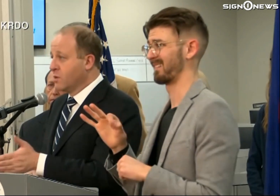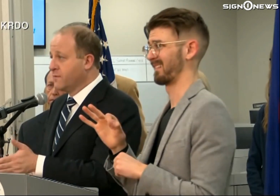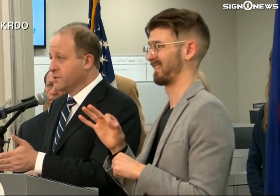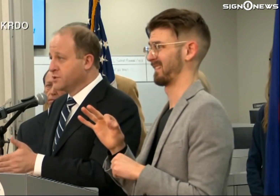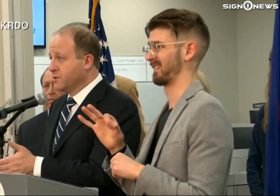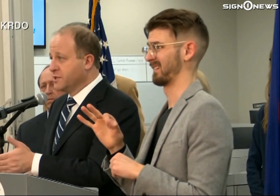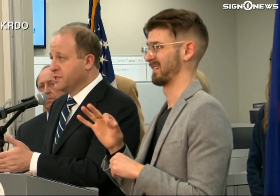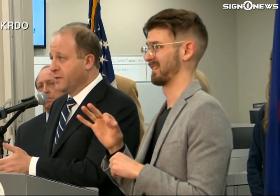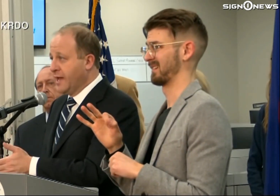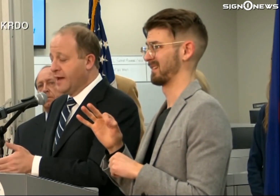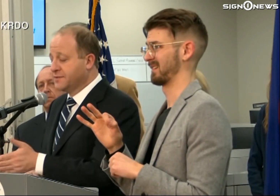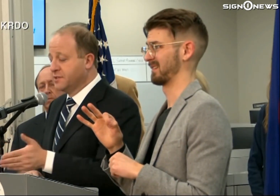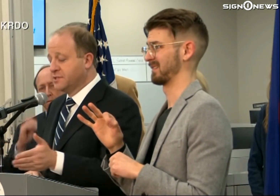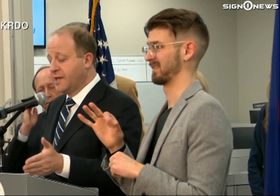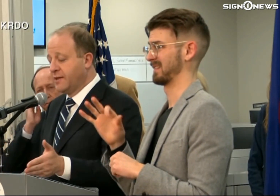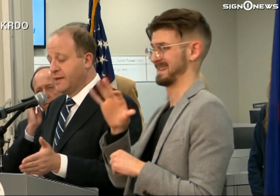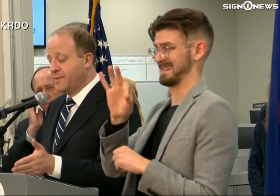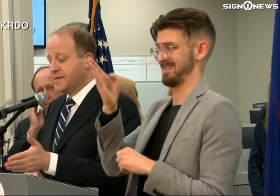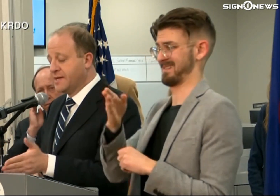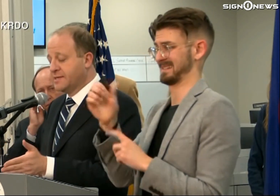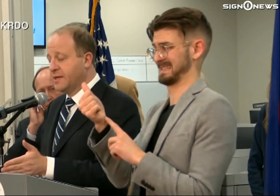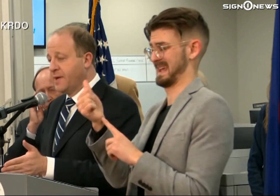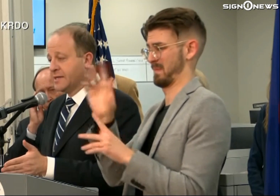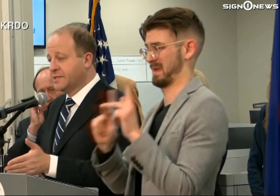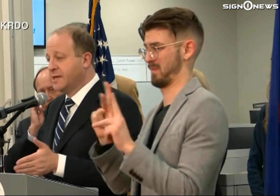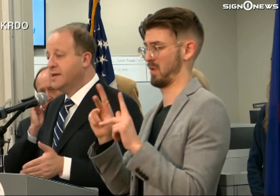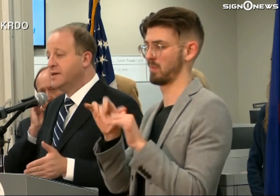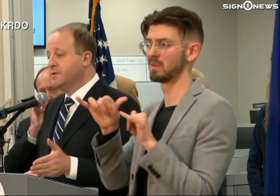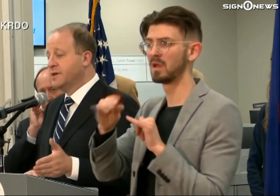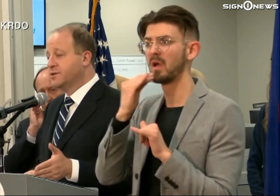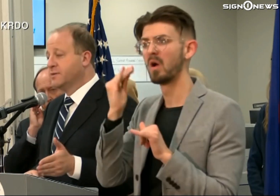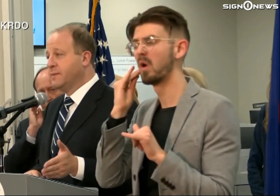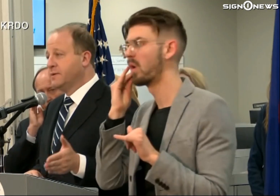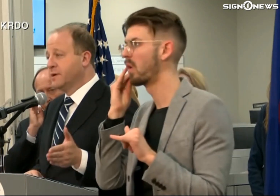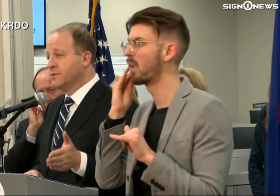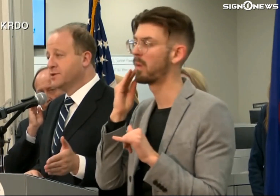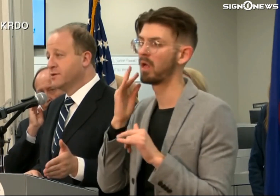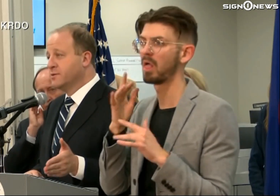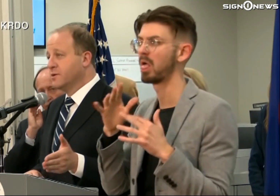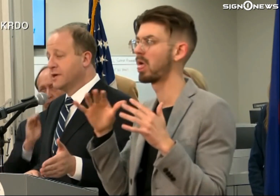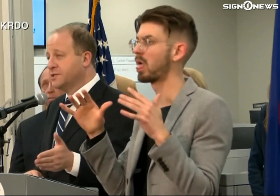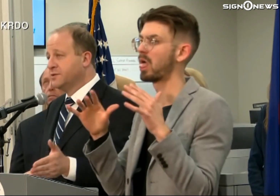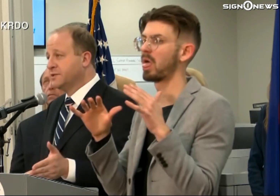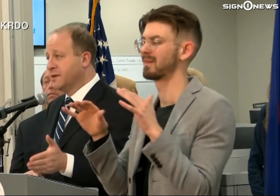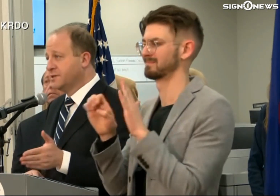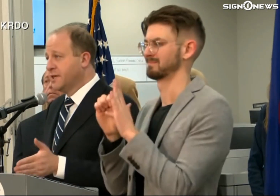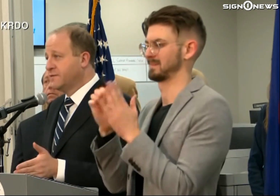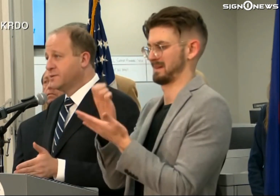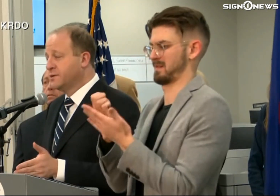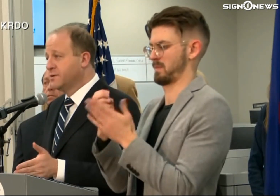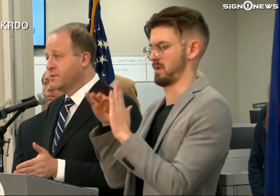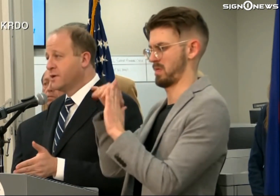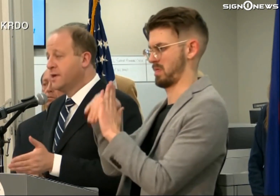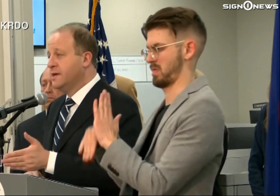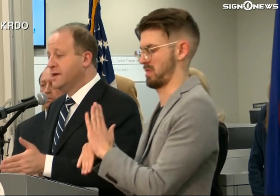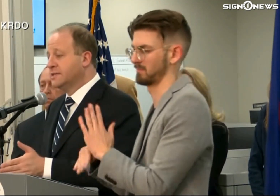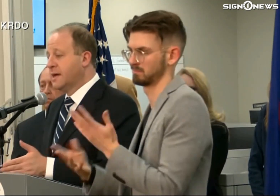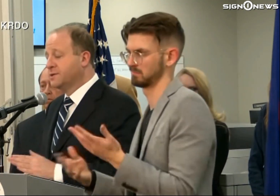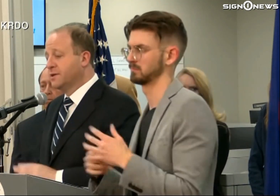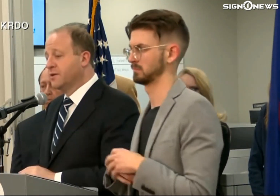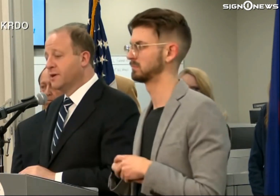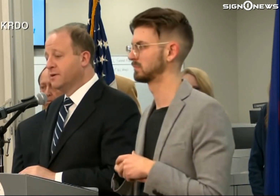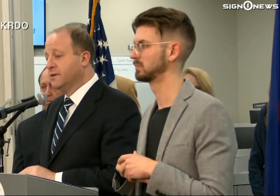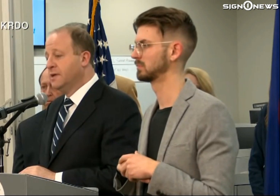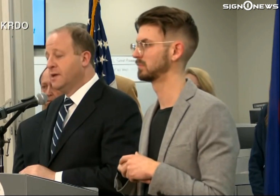worsens our workforce shortage that we have. So scaling up that testing capacity to make sure that people can return to work as soon as they are safe to return to work